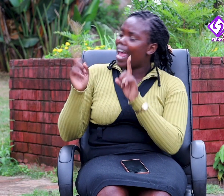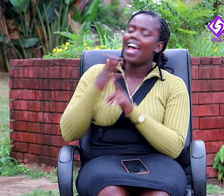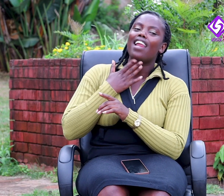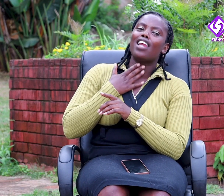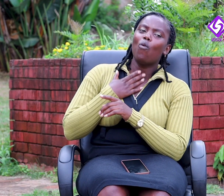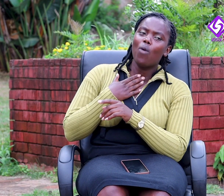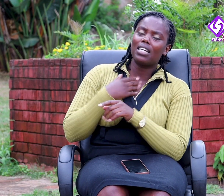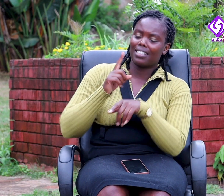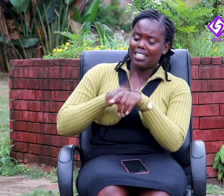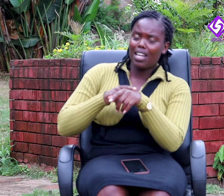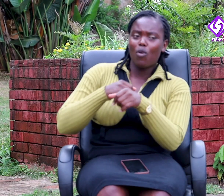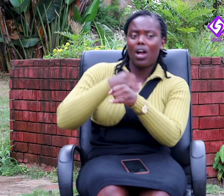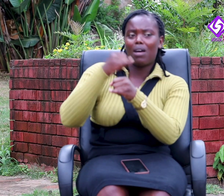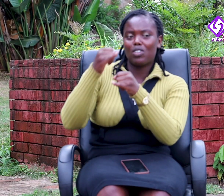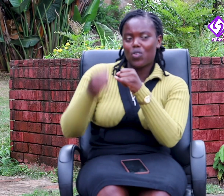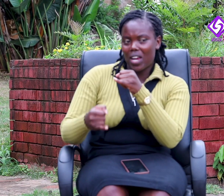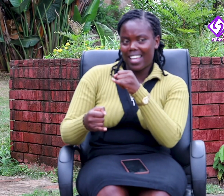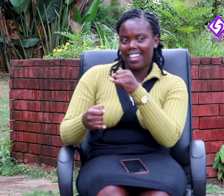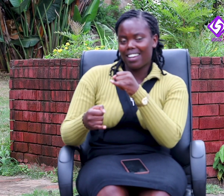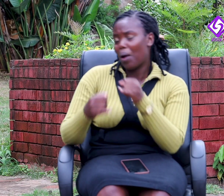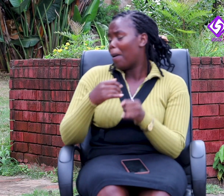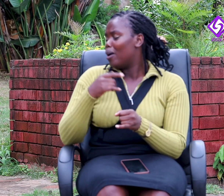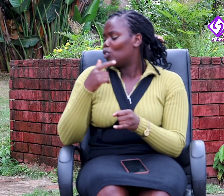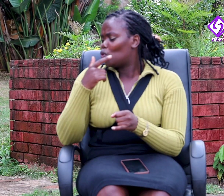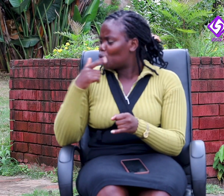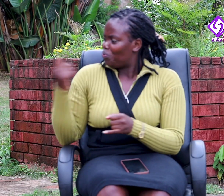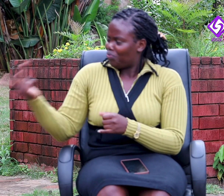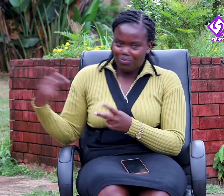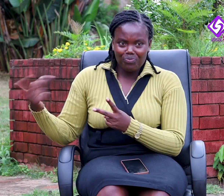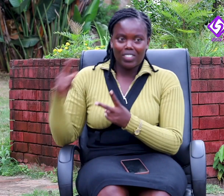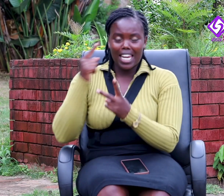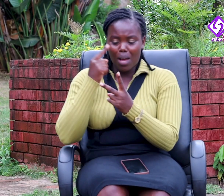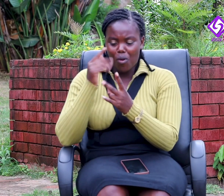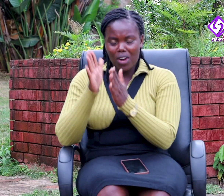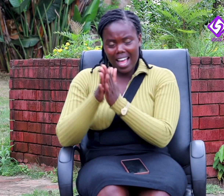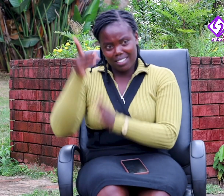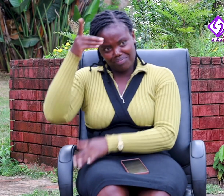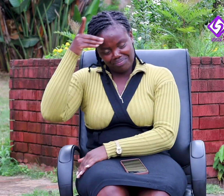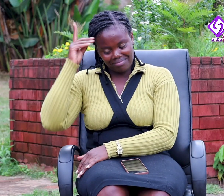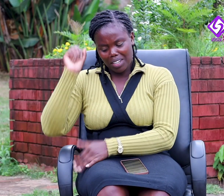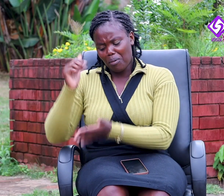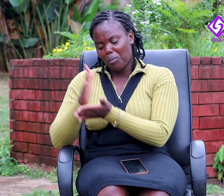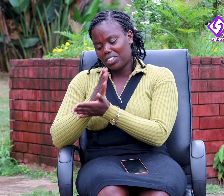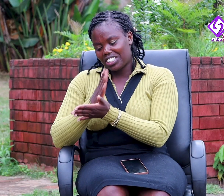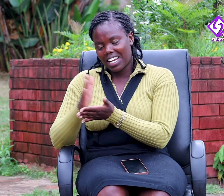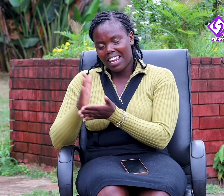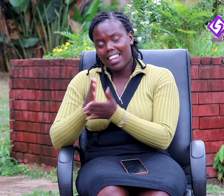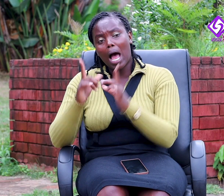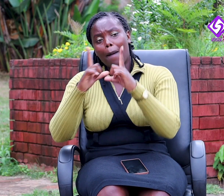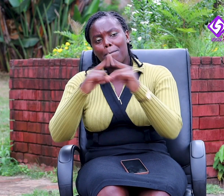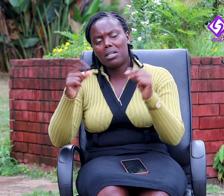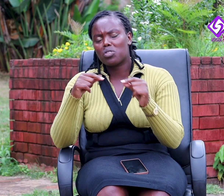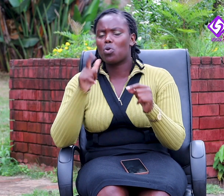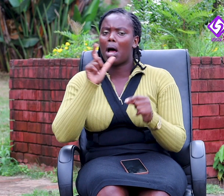will be challenging to other deaf people. Now, as we conclude, I want each one of you to give us a final word. And I'm